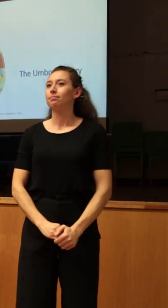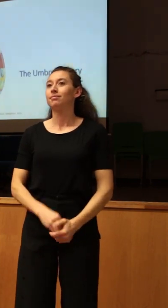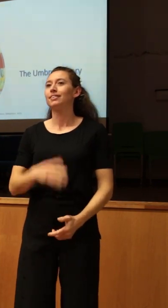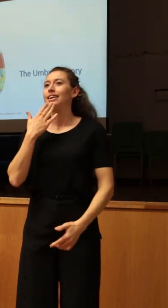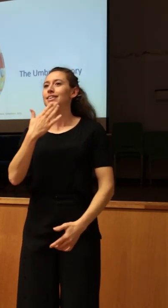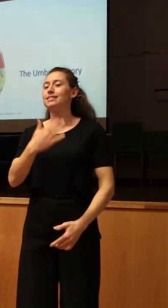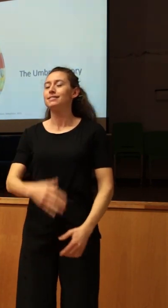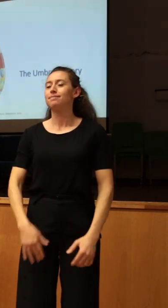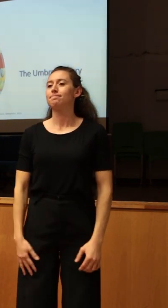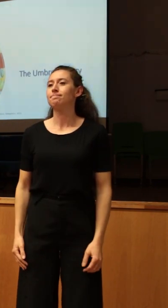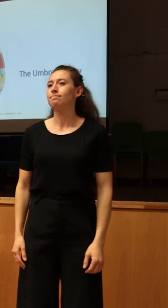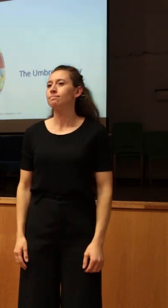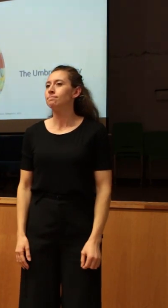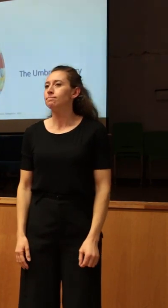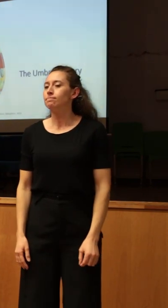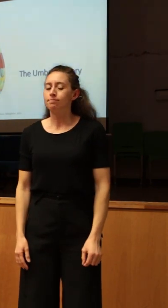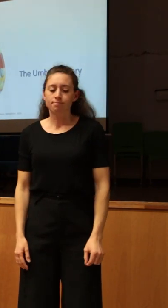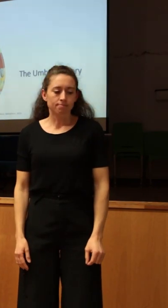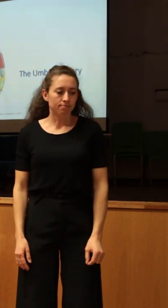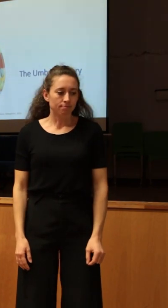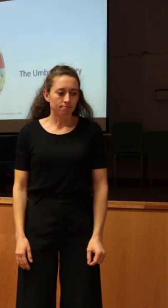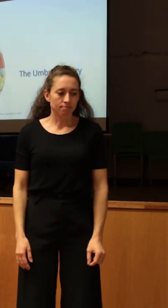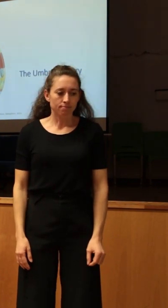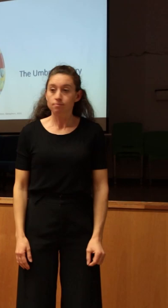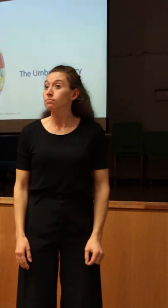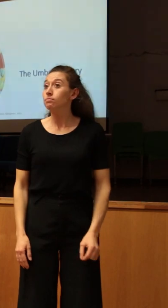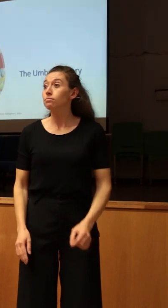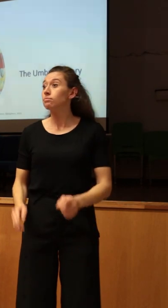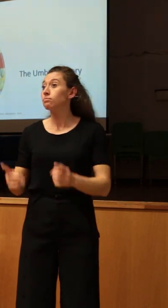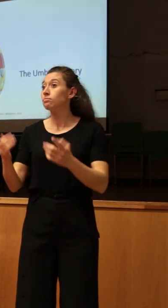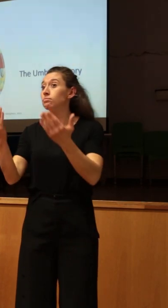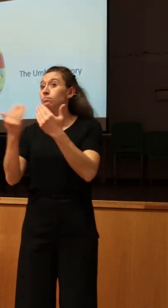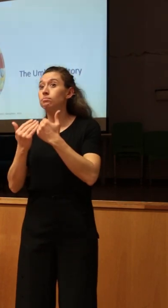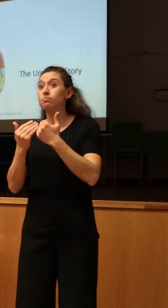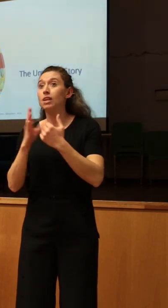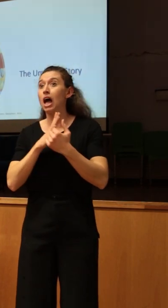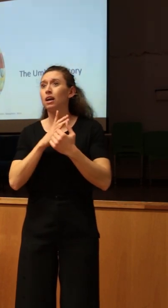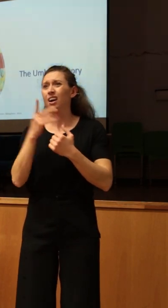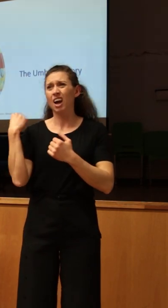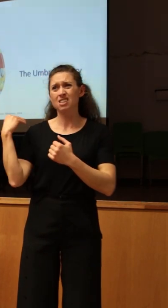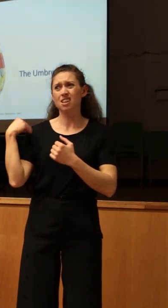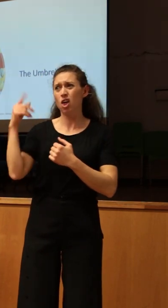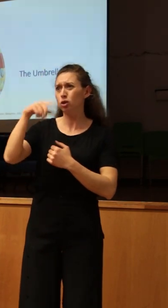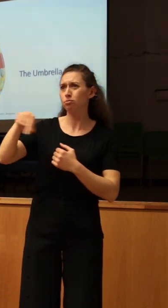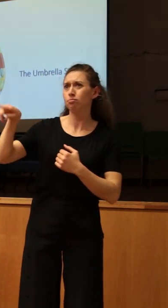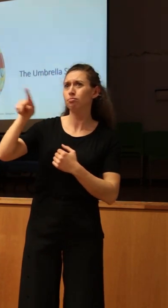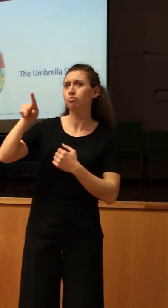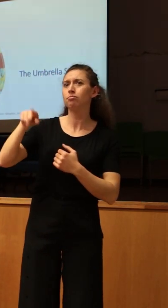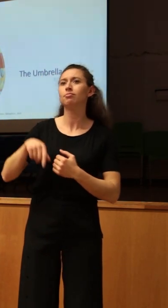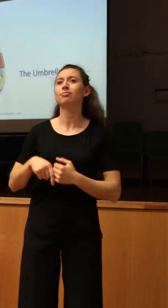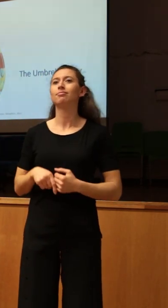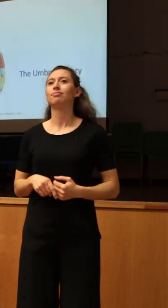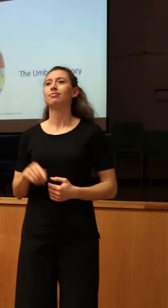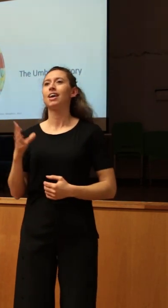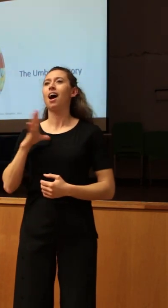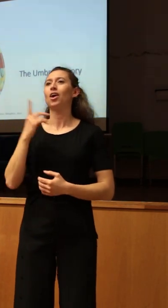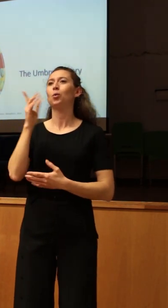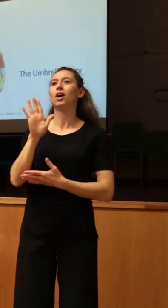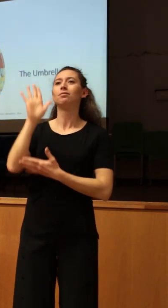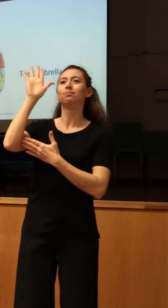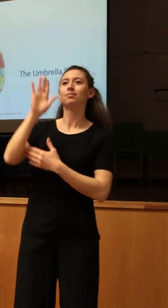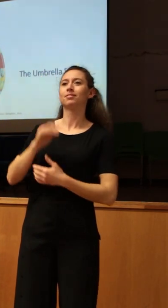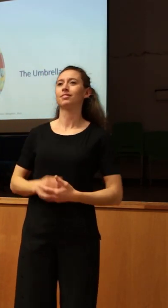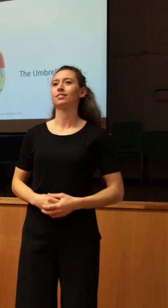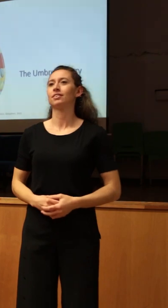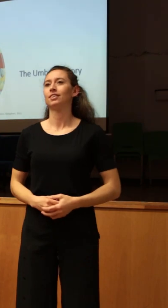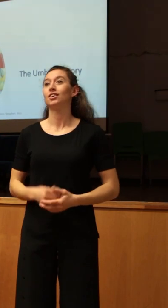Thank you. Muchas gracias. Anybody else? ¿Alguien más? You tired? ¿Están cansados? You're tired. There is a hand right back